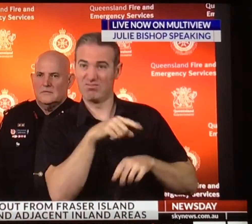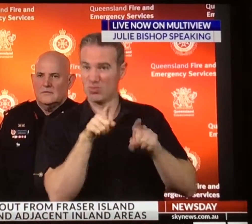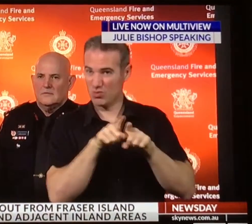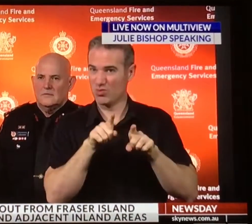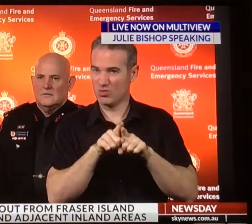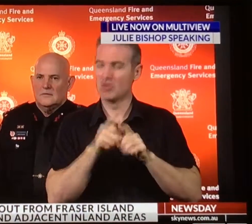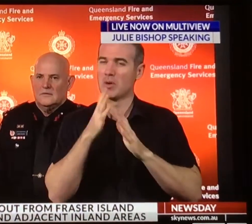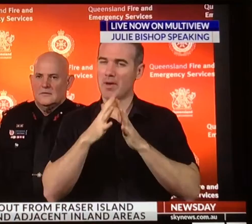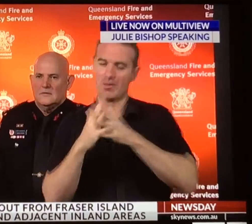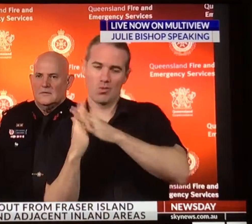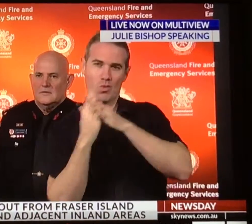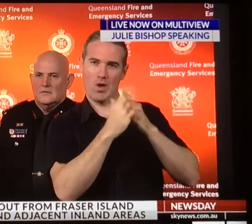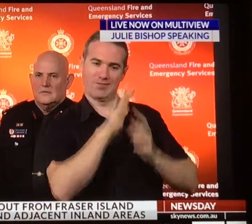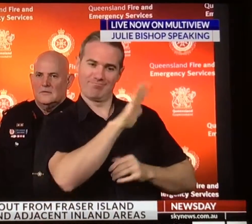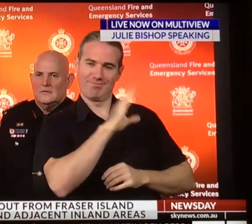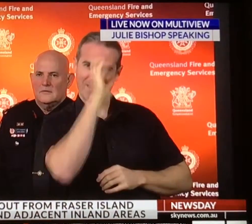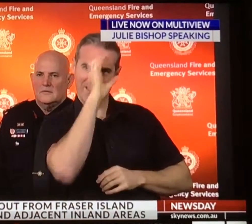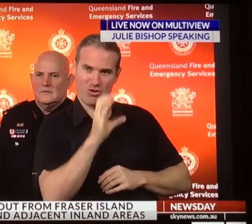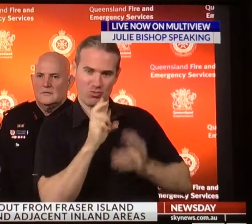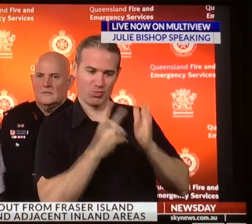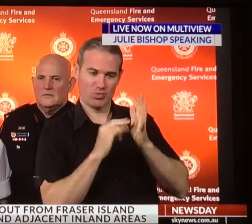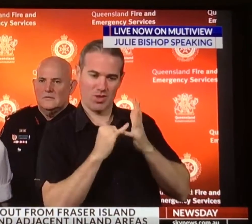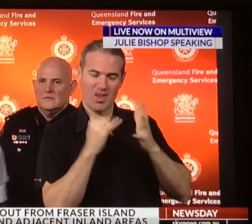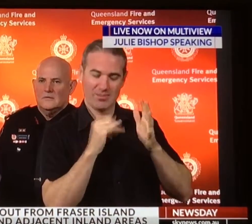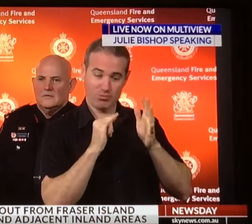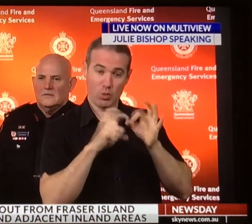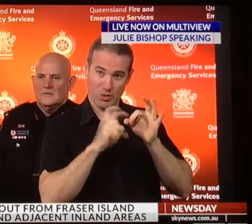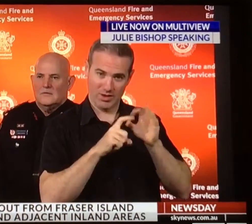our central parts of the state that could also experience this rainfall.